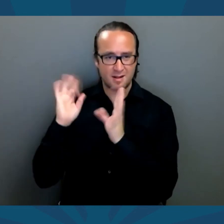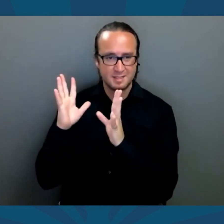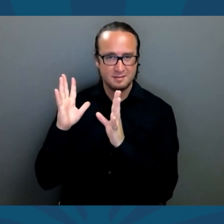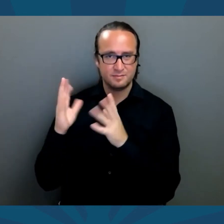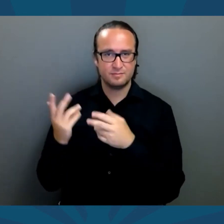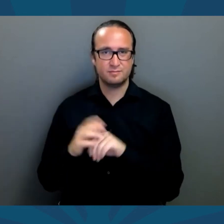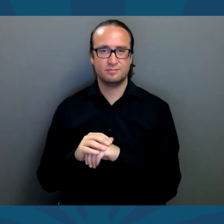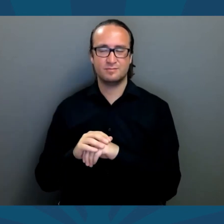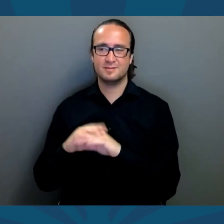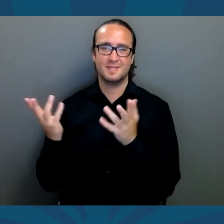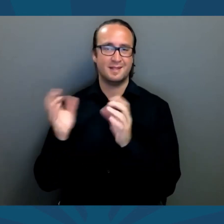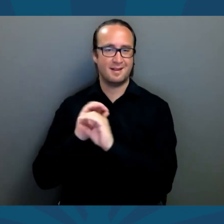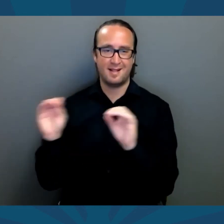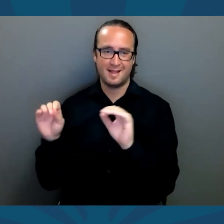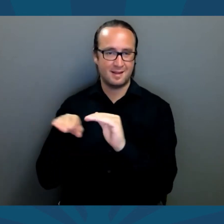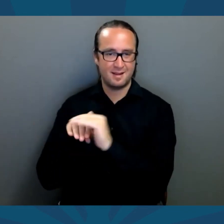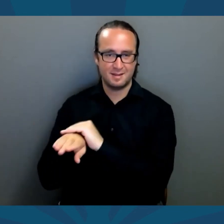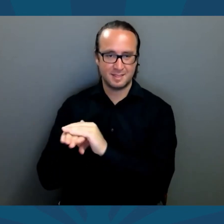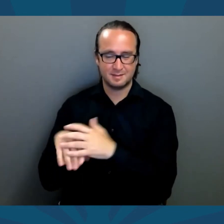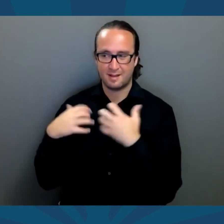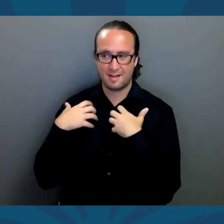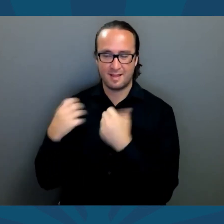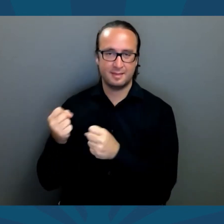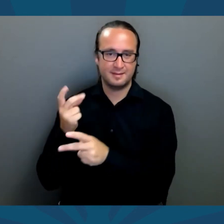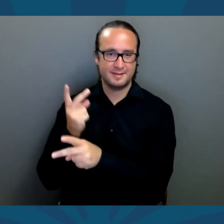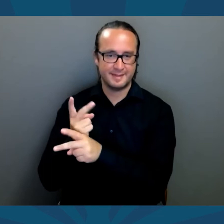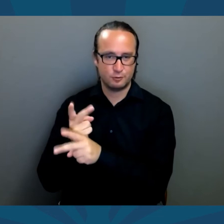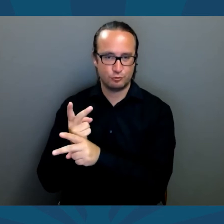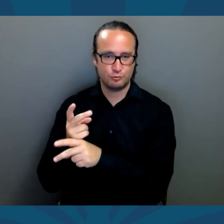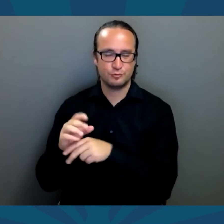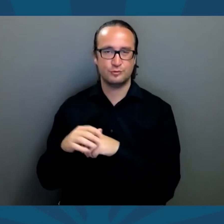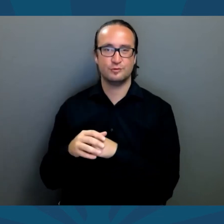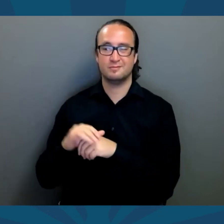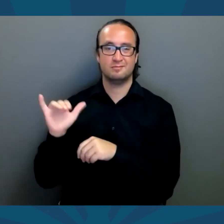including body and reproductive autonomy for all,